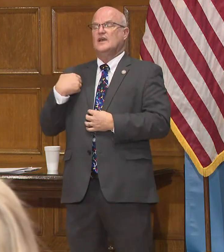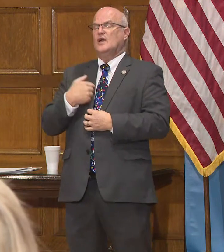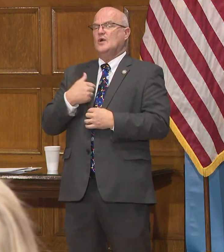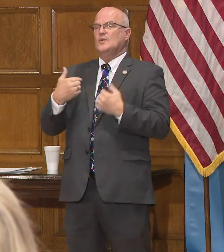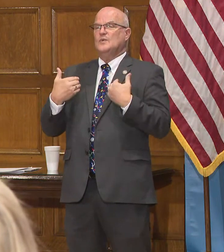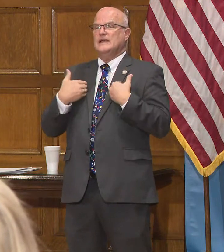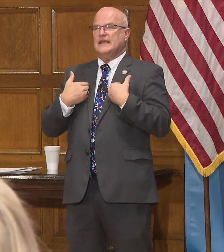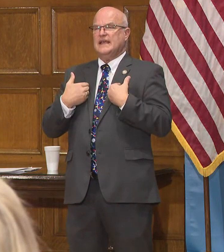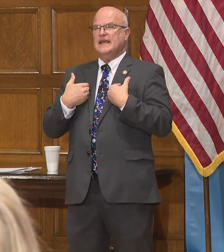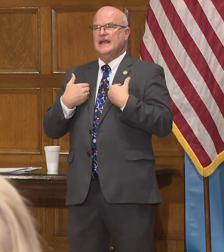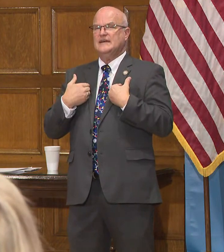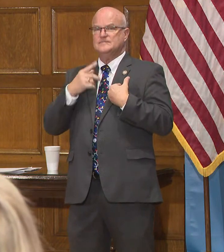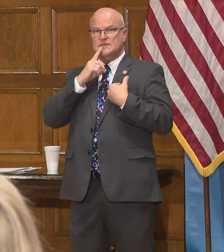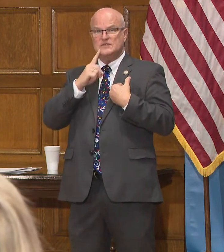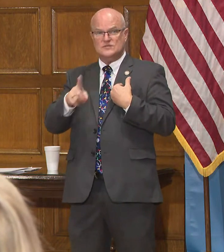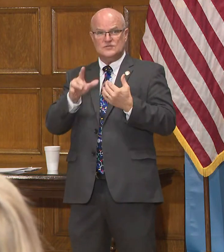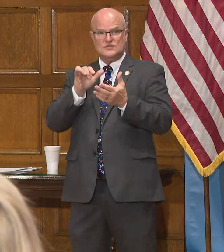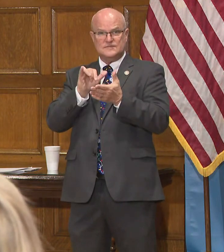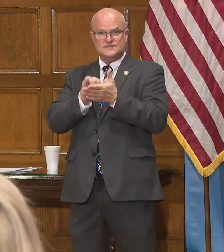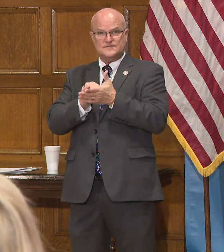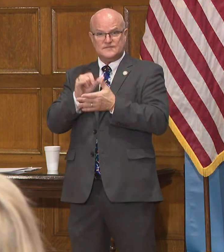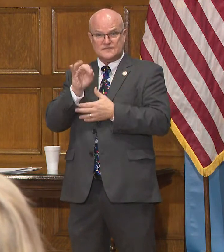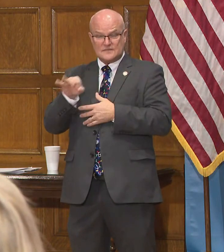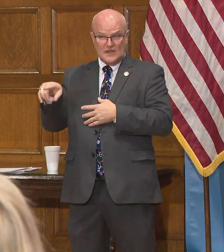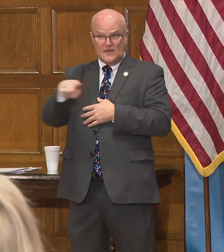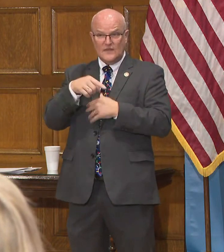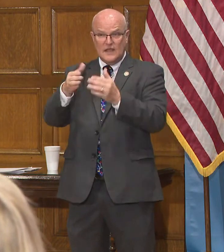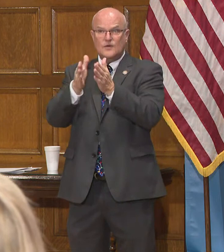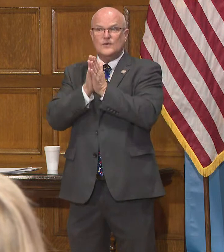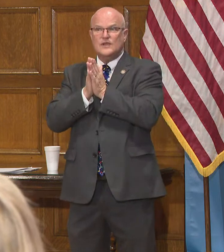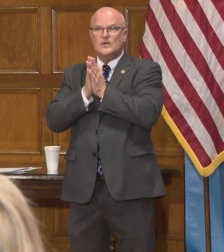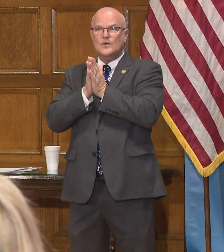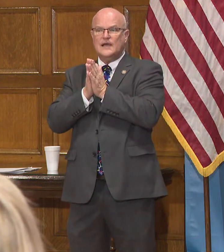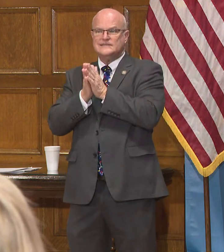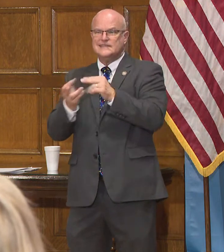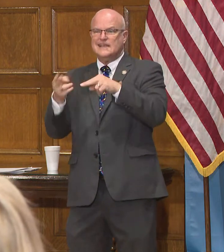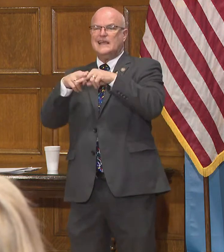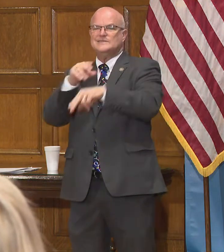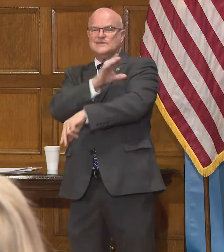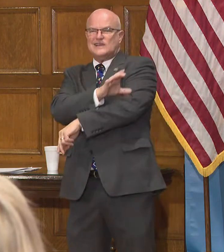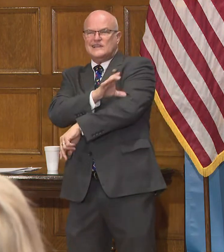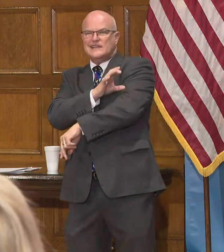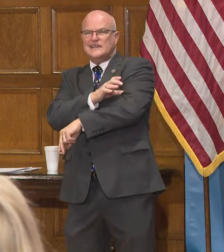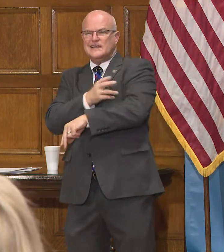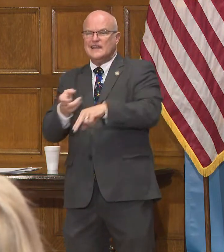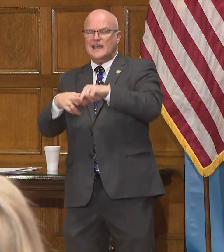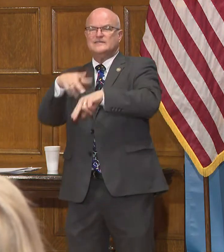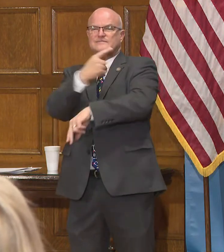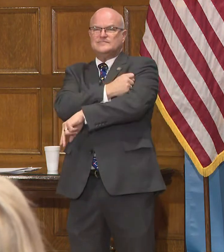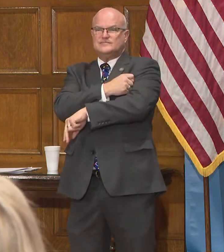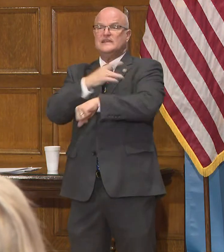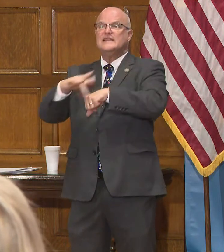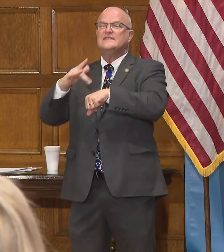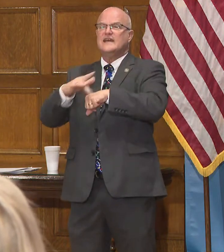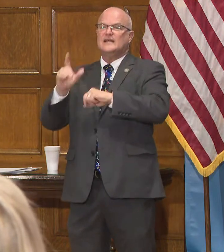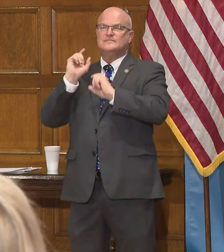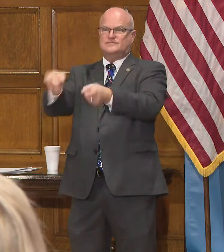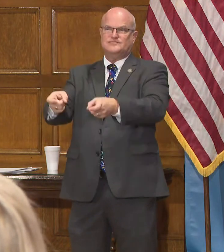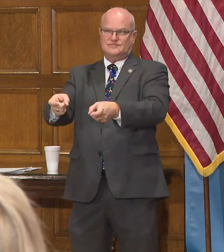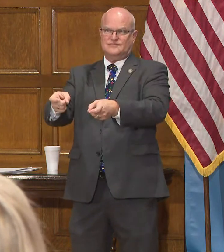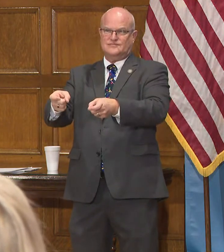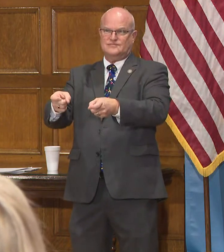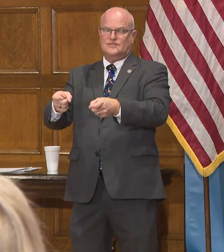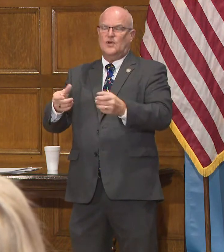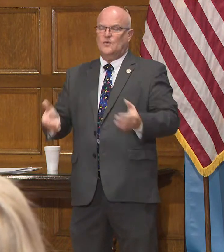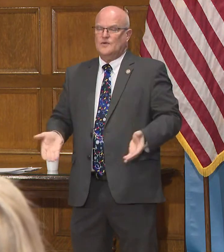have made sure that if they request an extra clinic or extra doses, that's available to them.